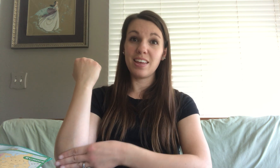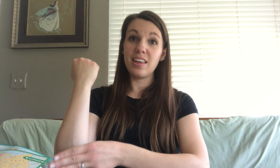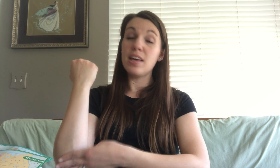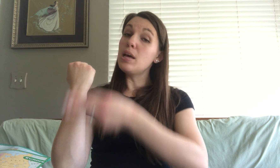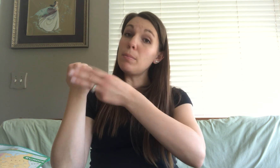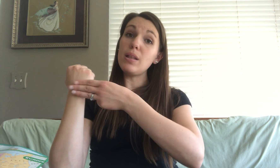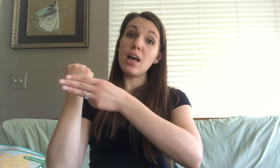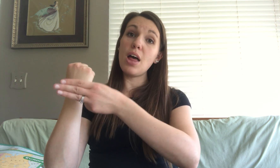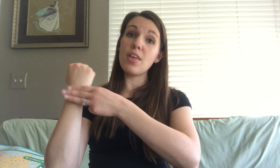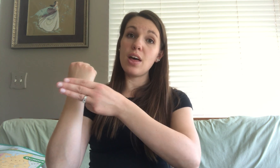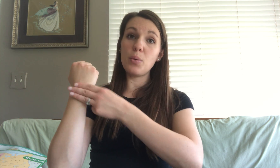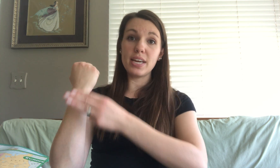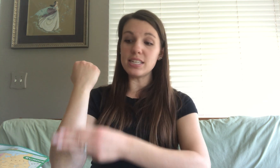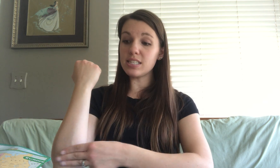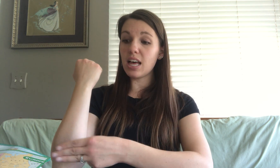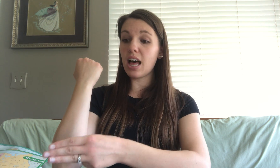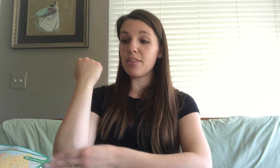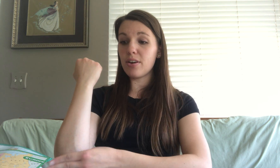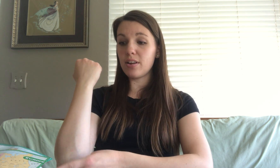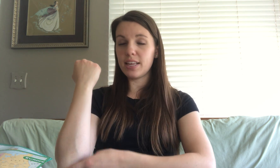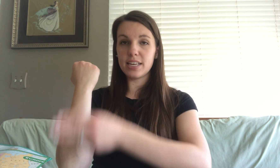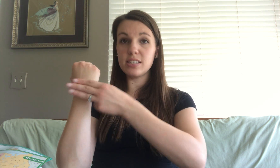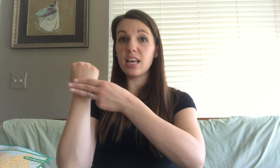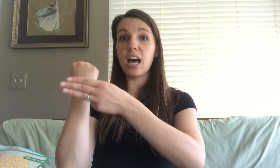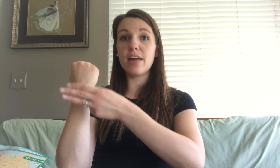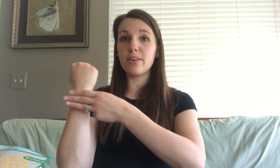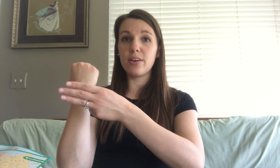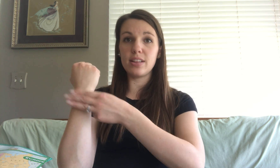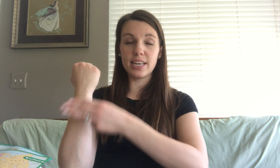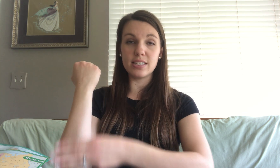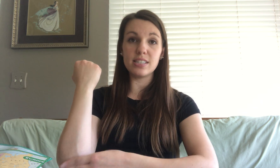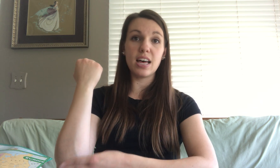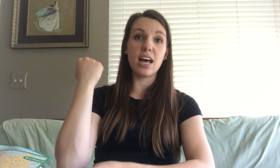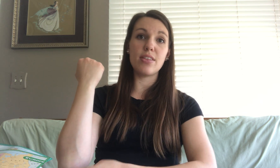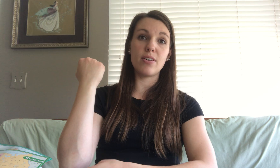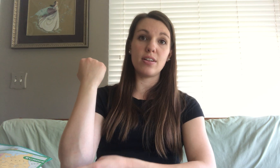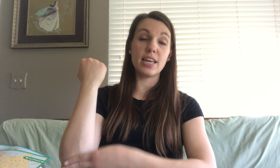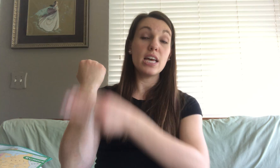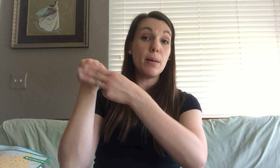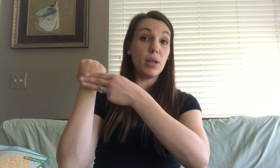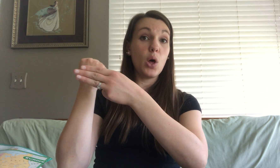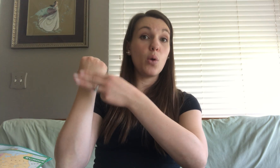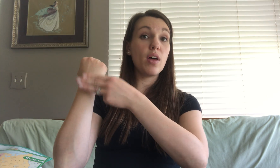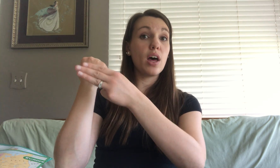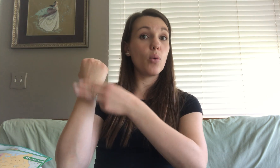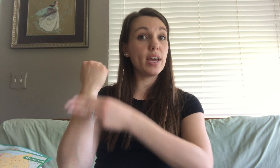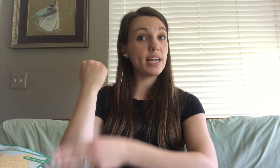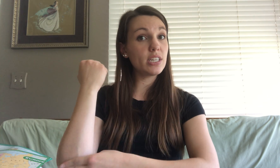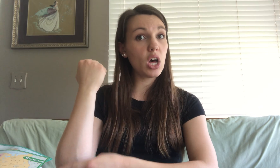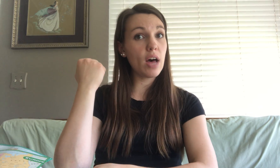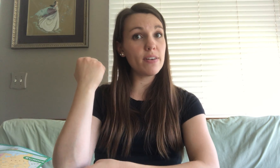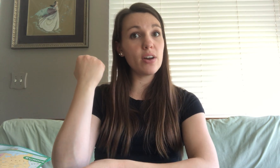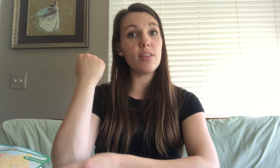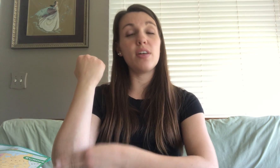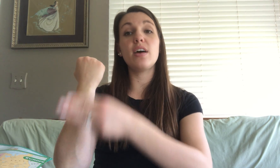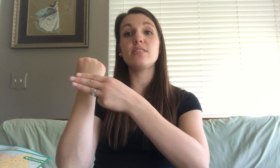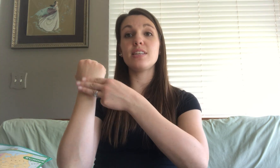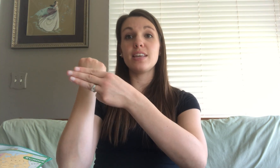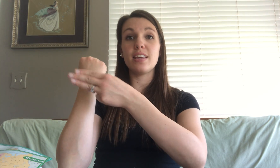Blow the wind southerly southerly southerly blow the wind over the sea.